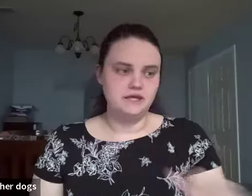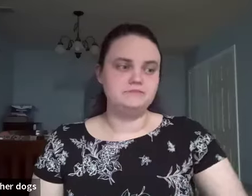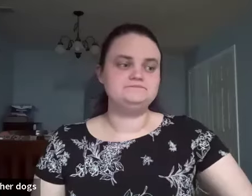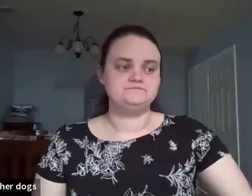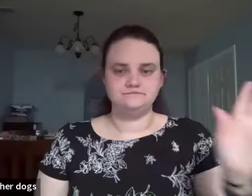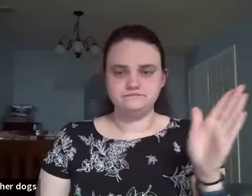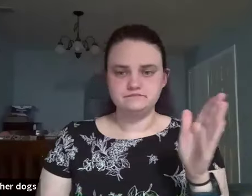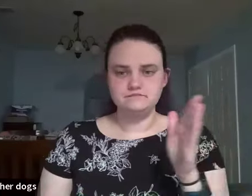me.